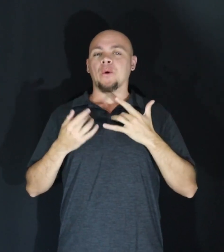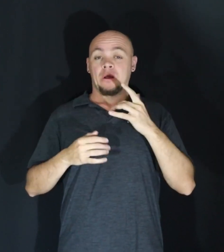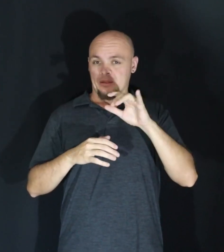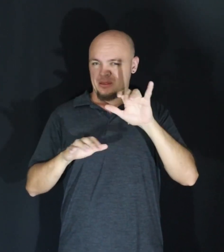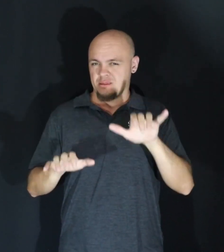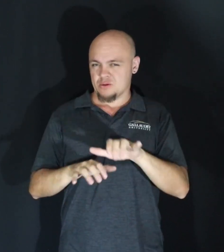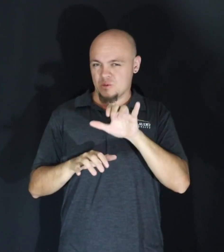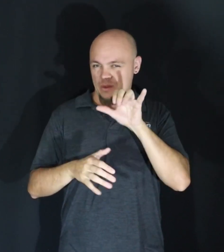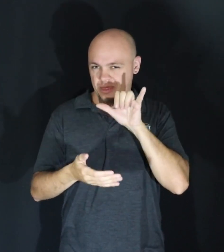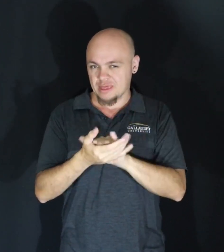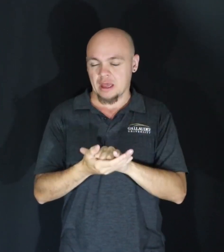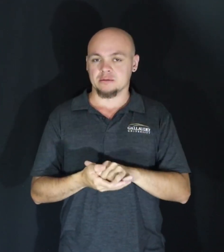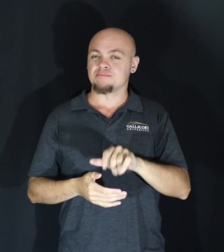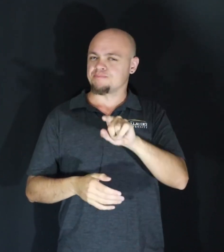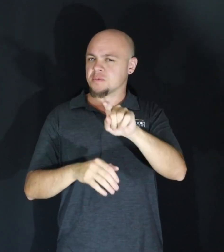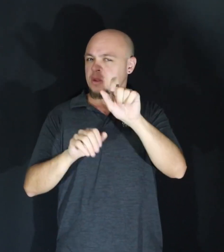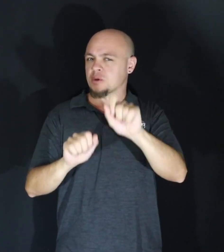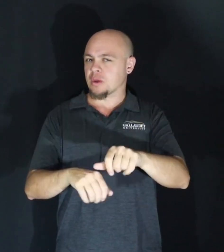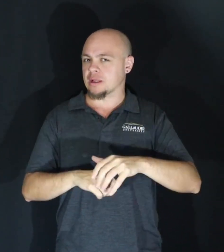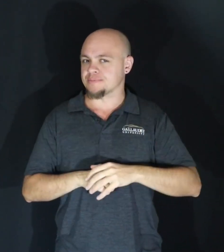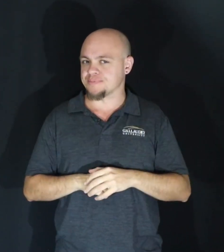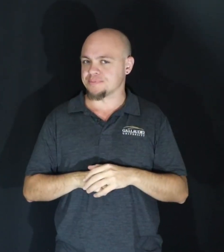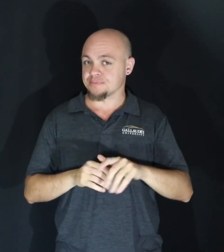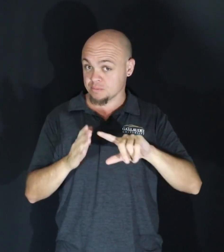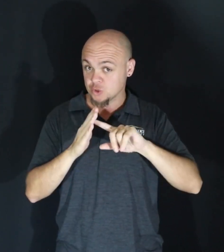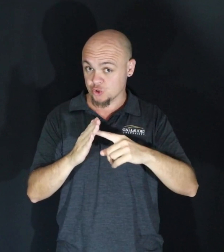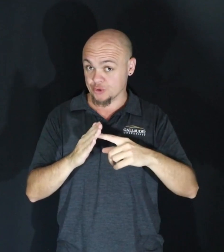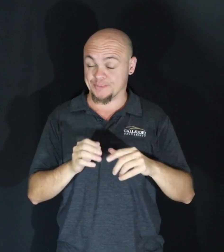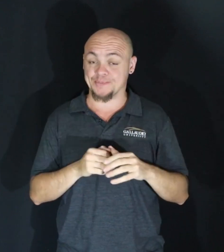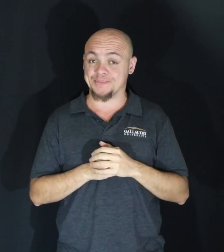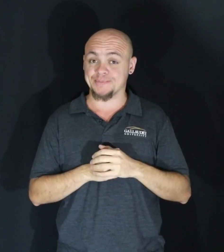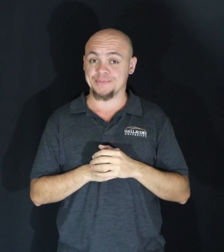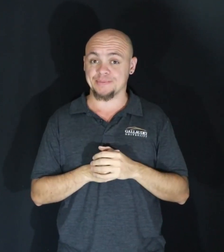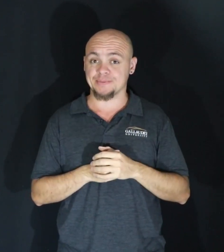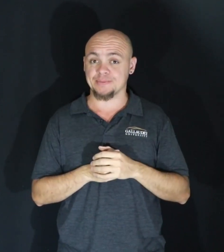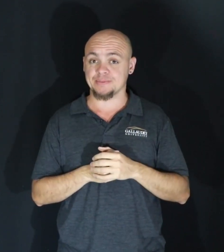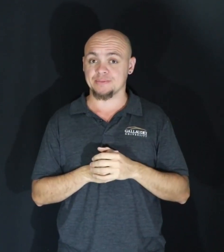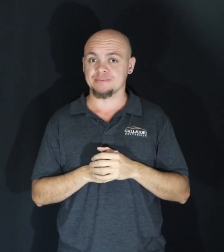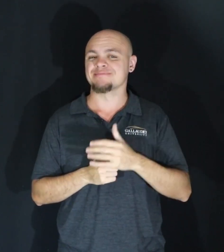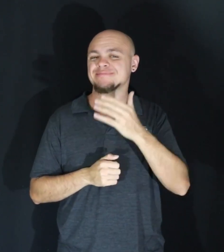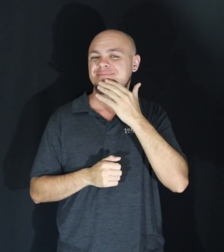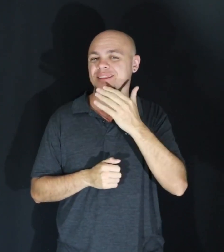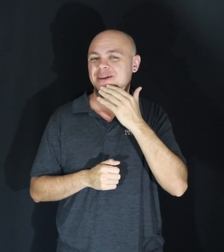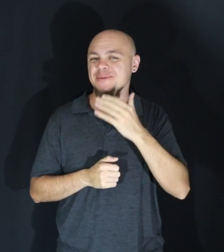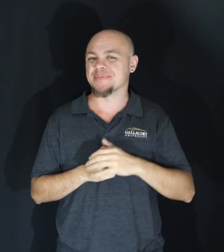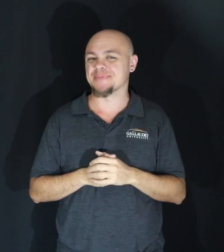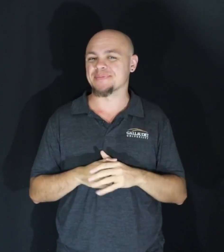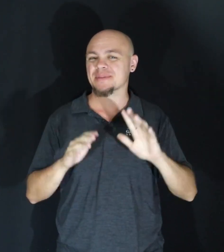You can do it. Start. Thank you.